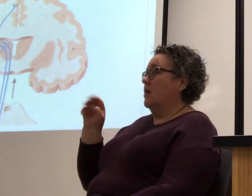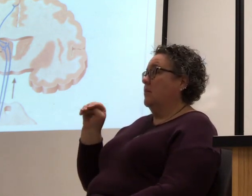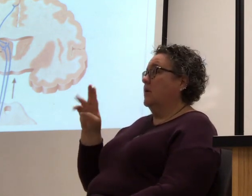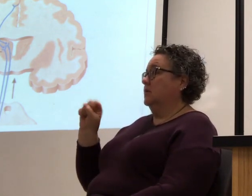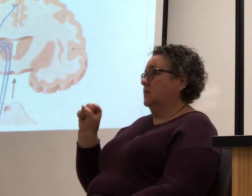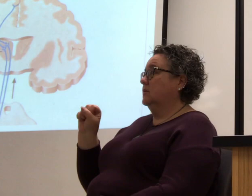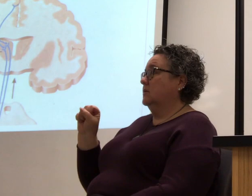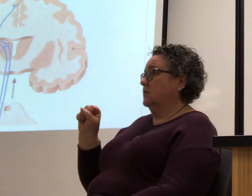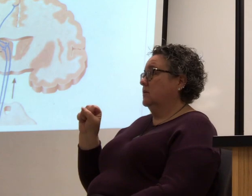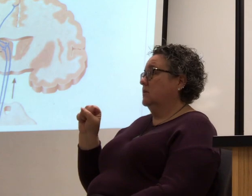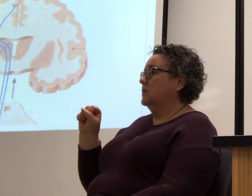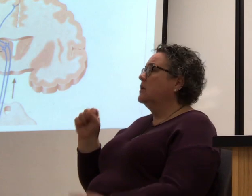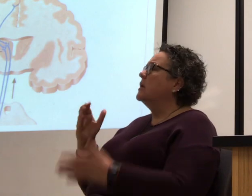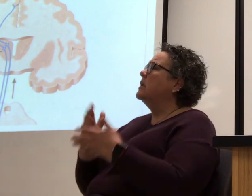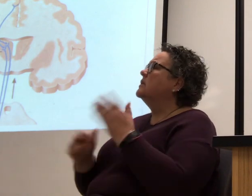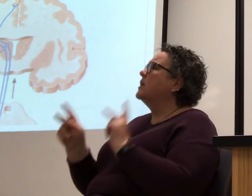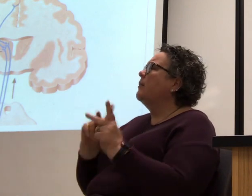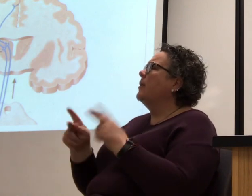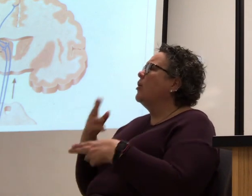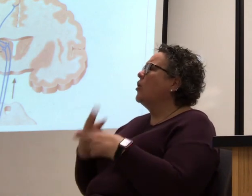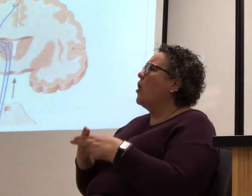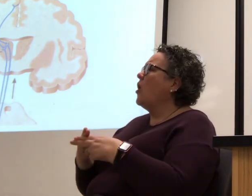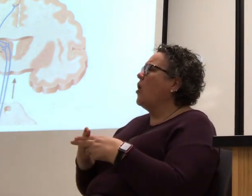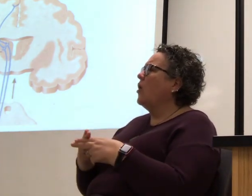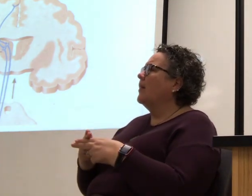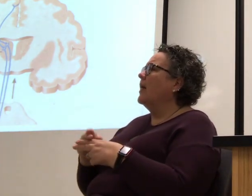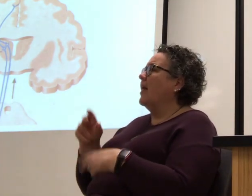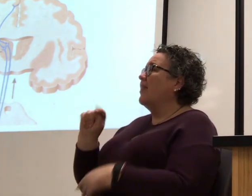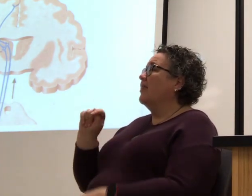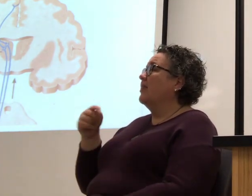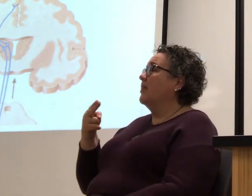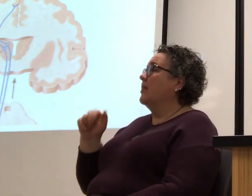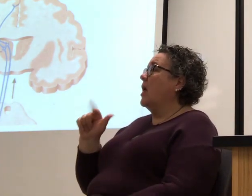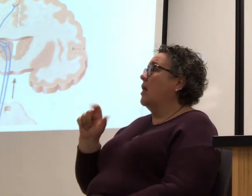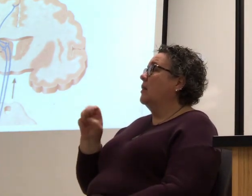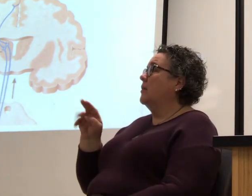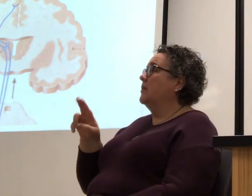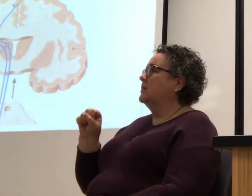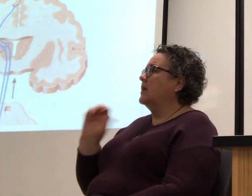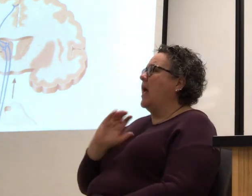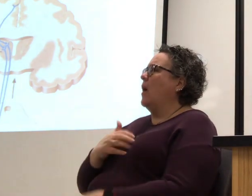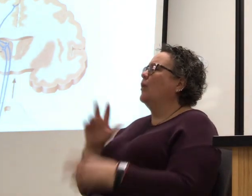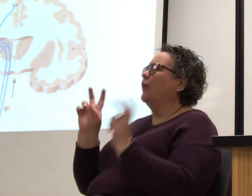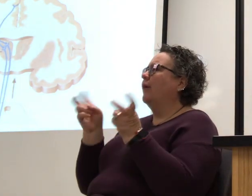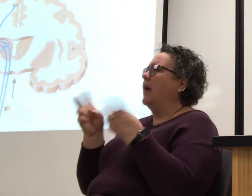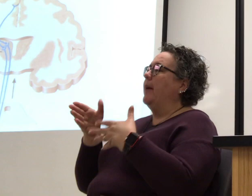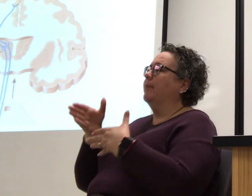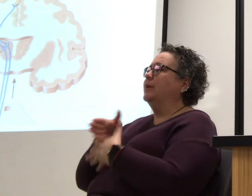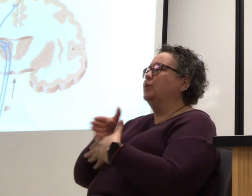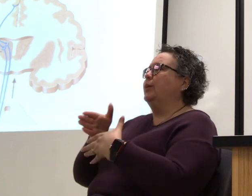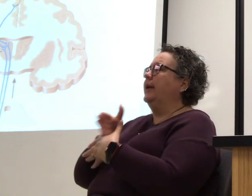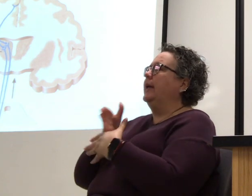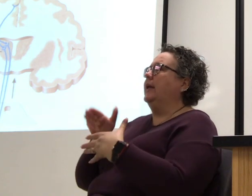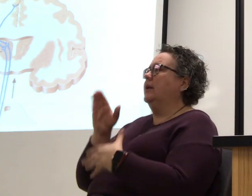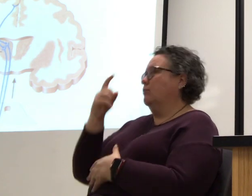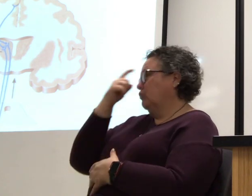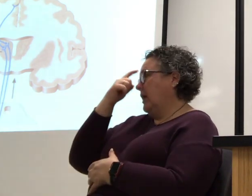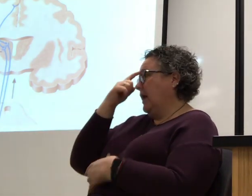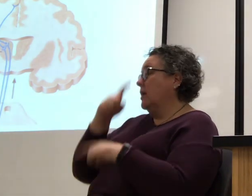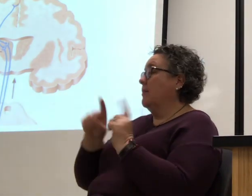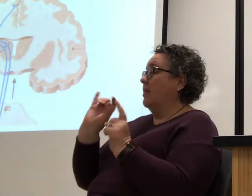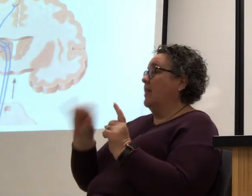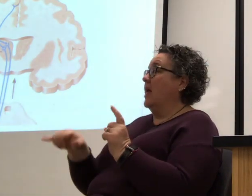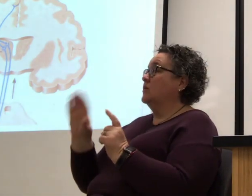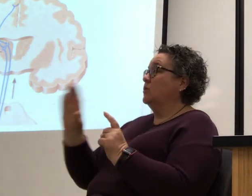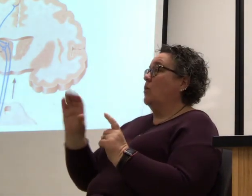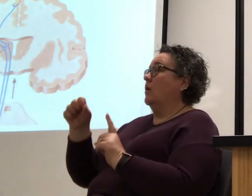thalamus. Some people call the thalamus the between brain. Well, anyways, that's where you have this synapse, and